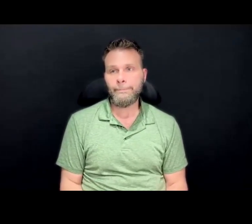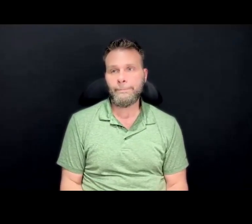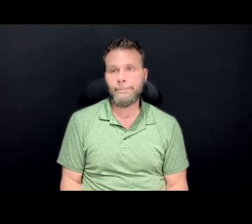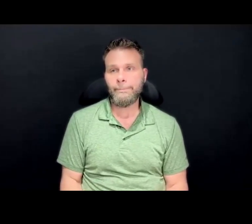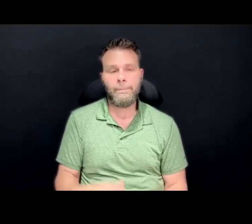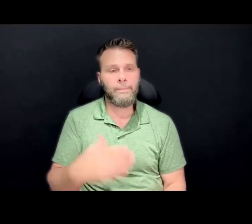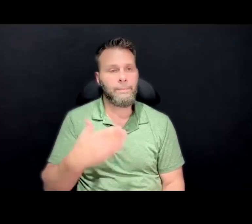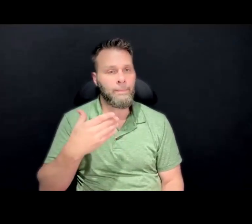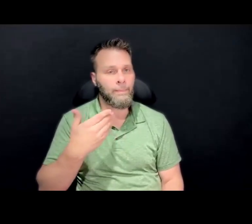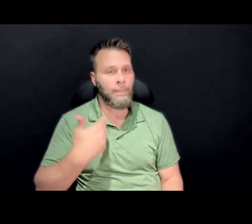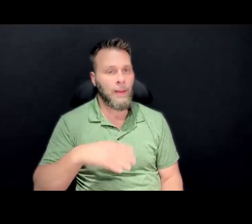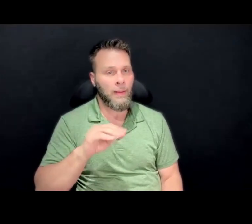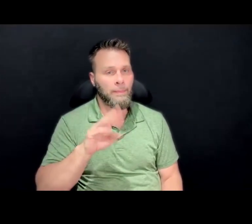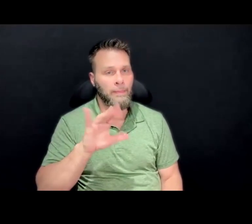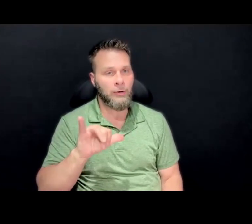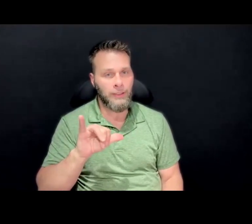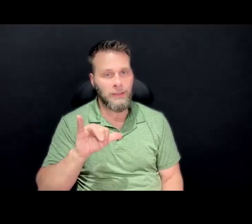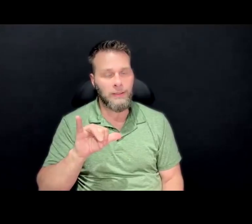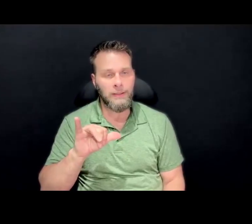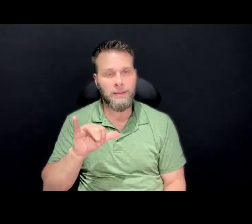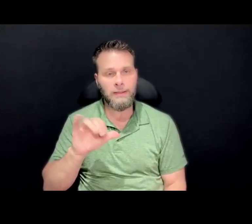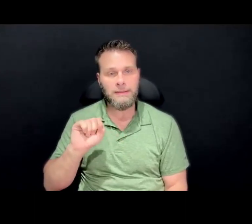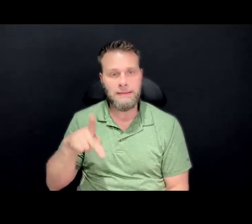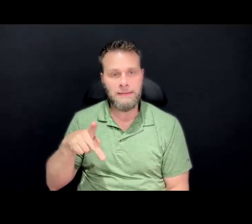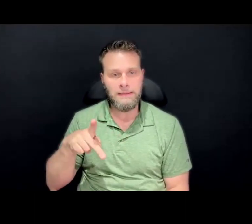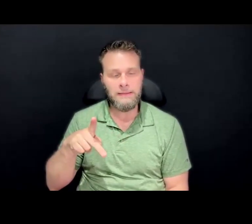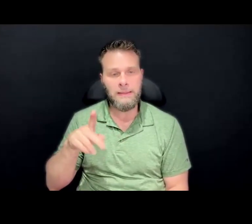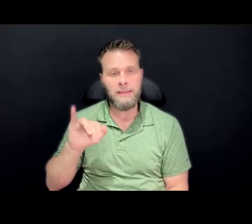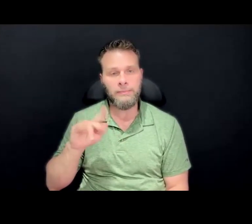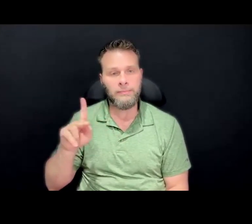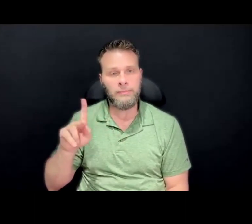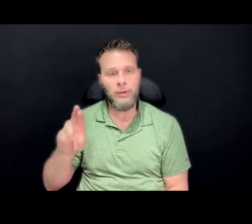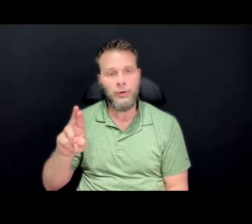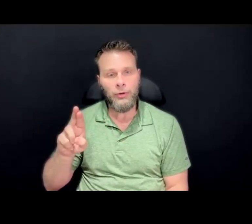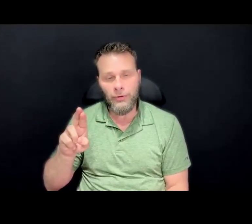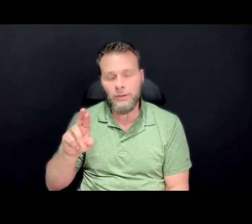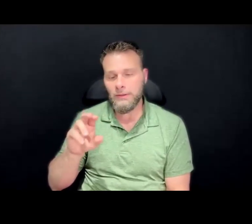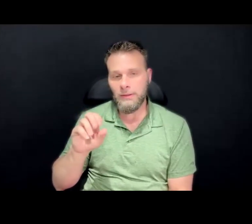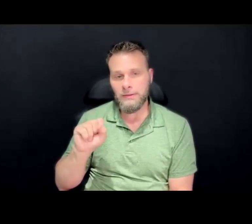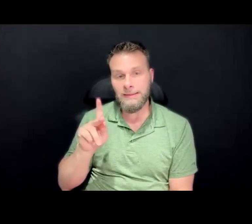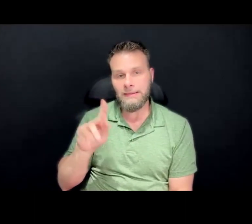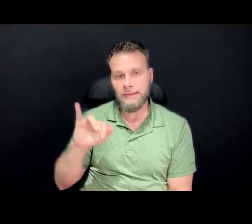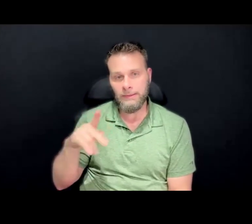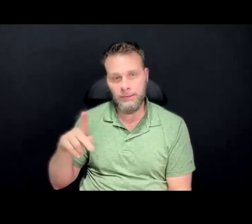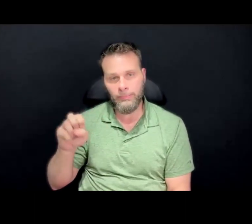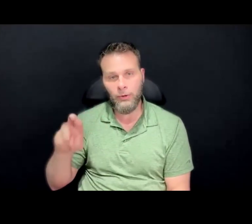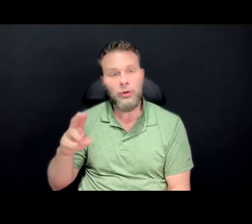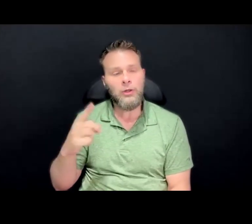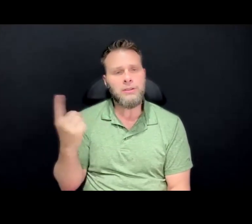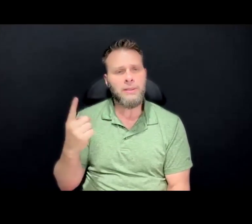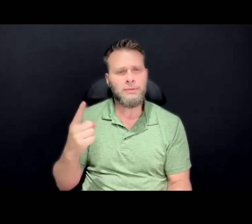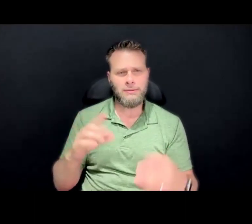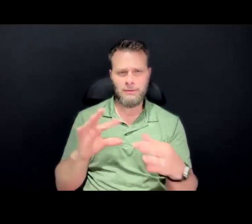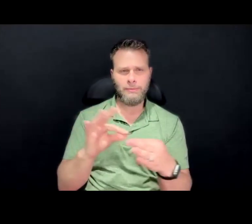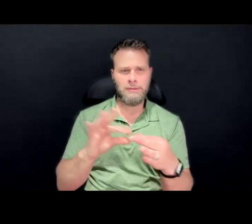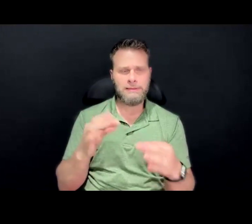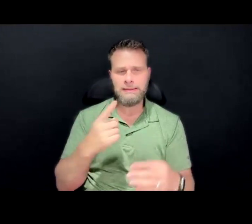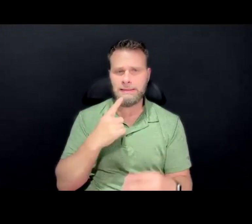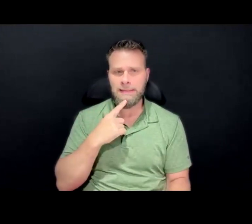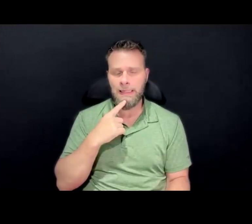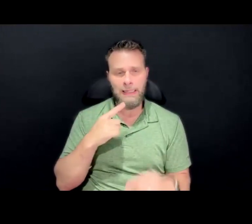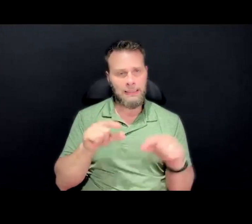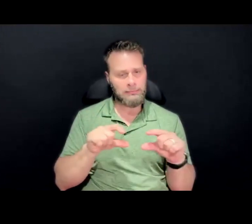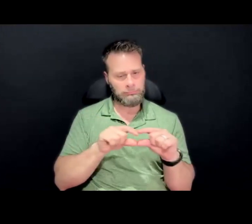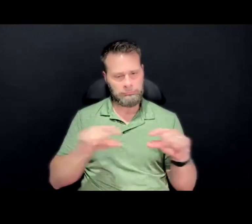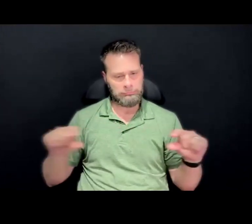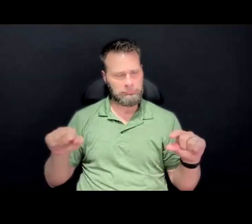Stephen, I noticed that in the chat, this is Mary Skipper. I noticed that in the chat, somebody indicated that they do not have a microphone option at the